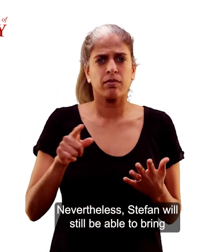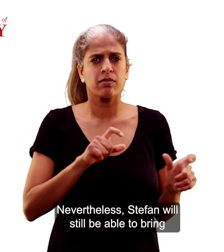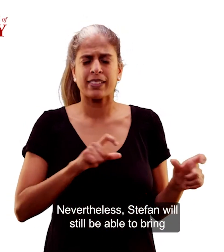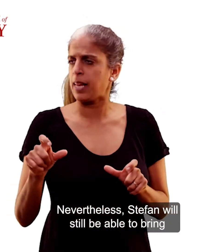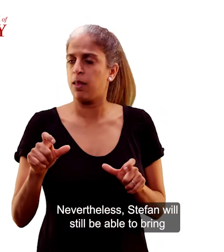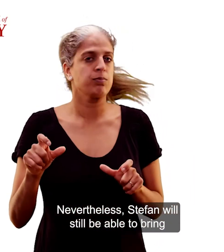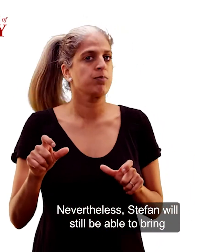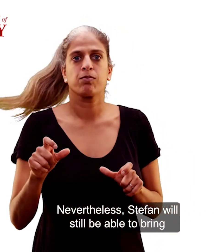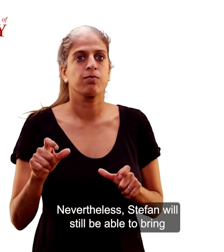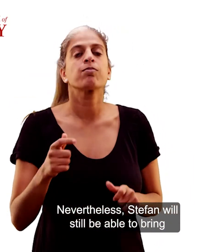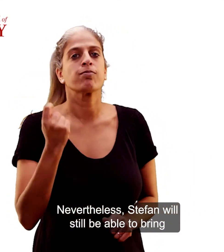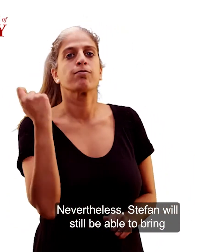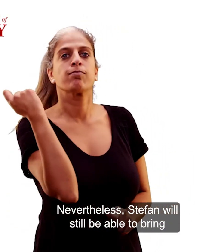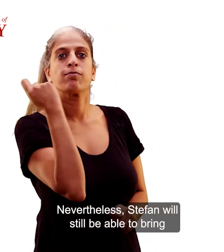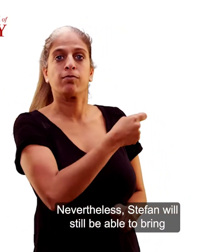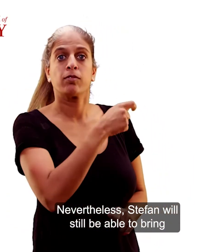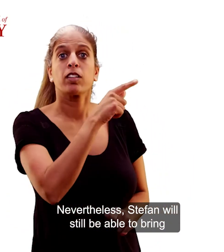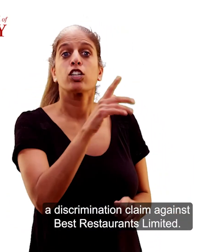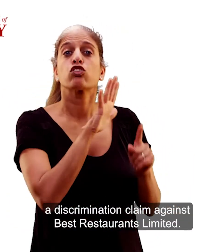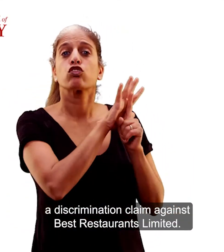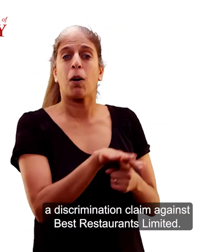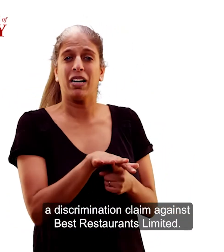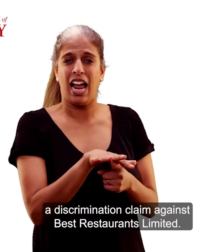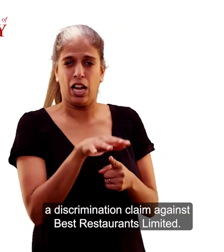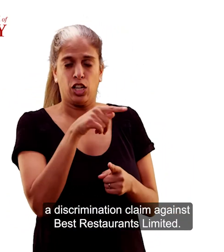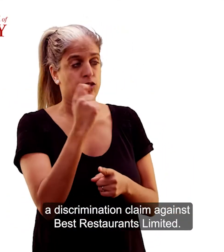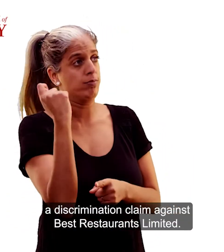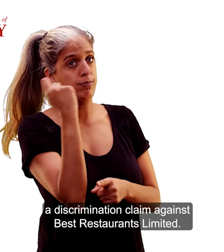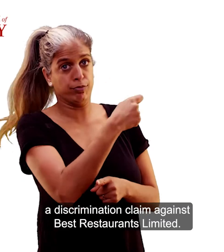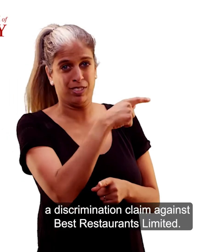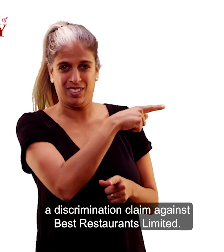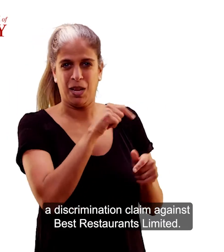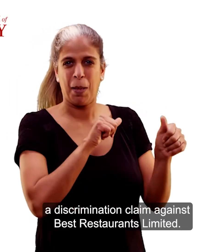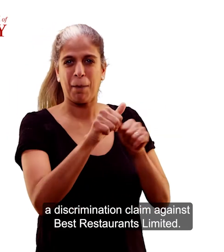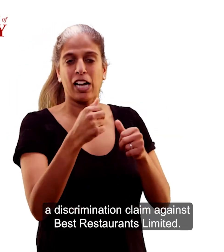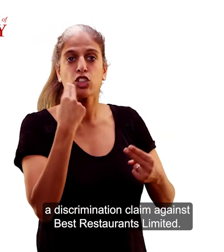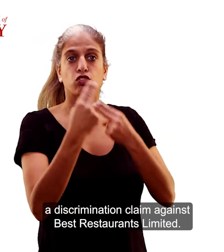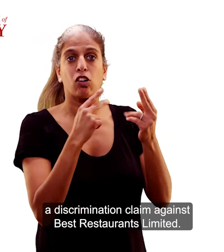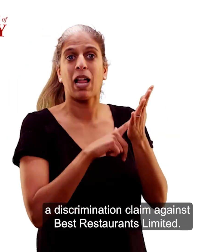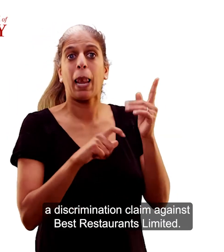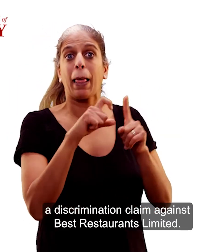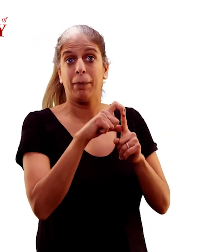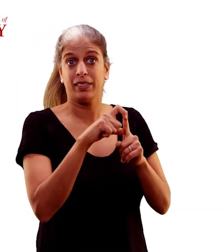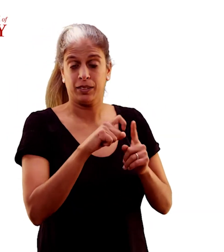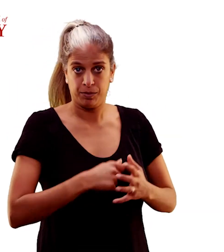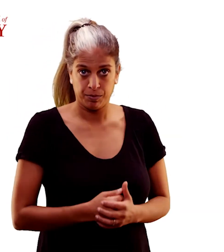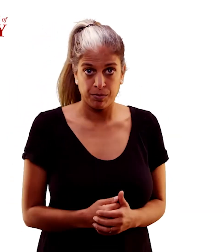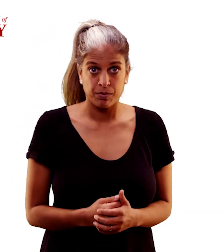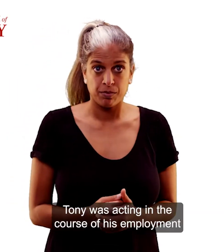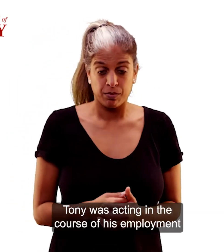Nevertheless, Stefan will still be able to bring a discrimination claim against Best Restaurants Limited.